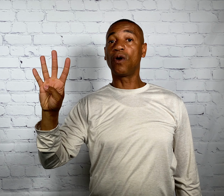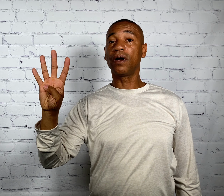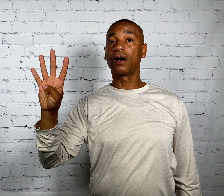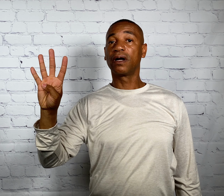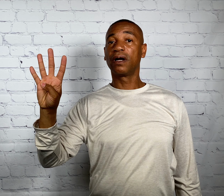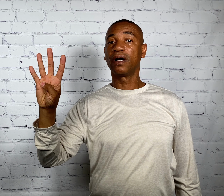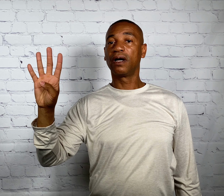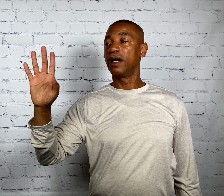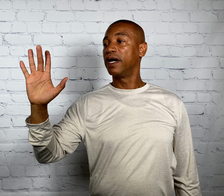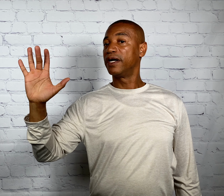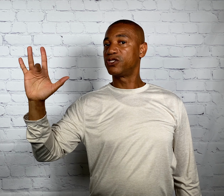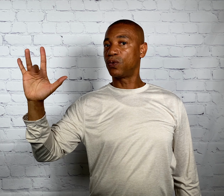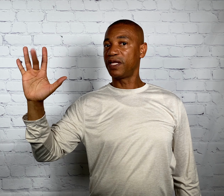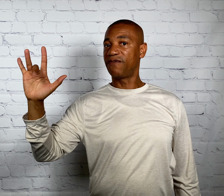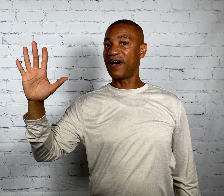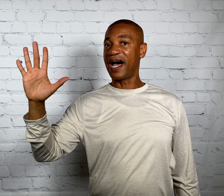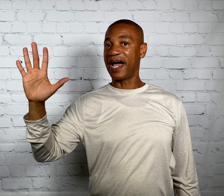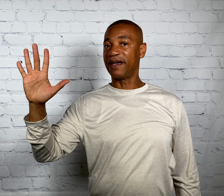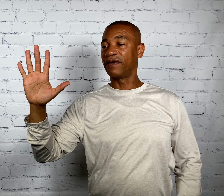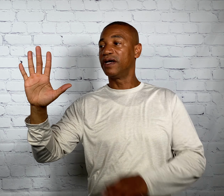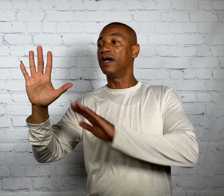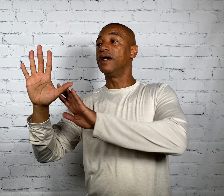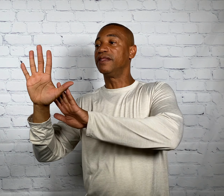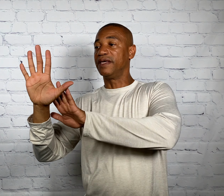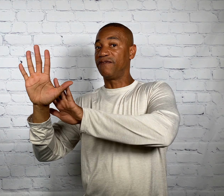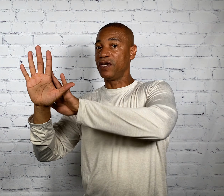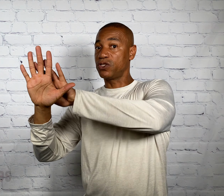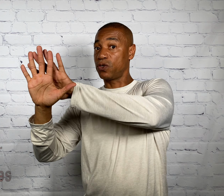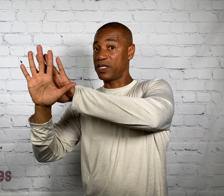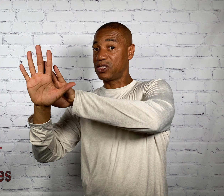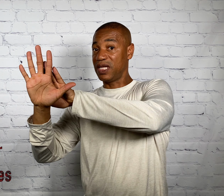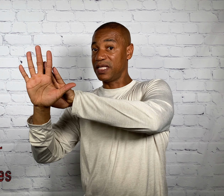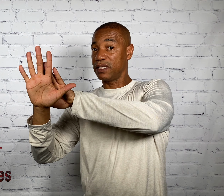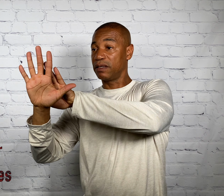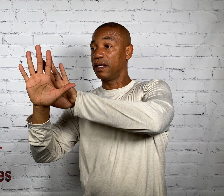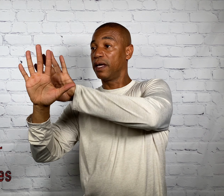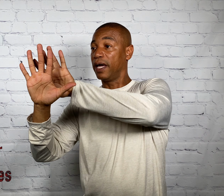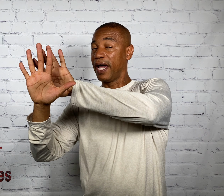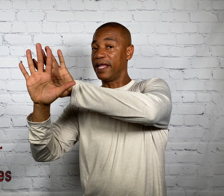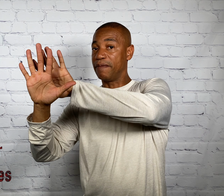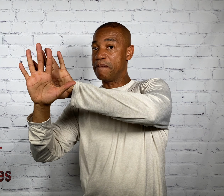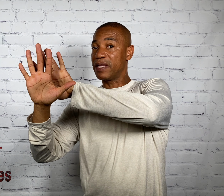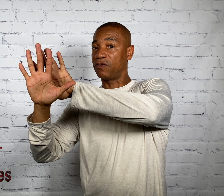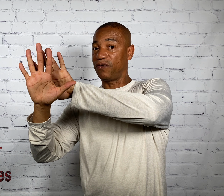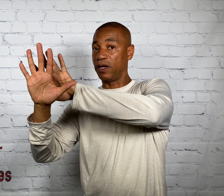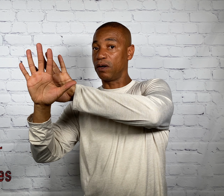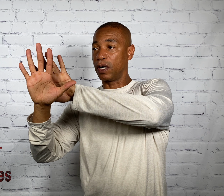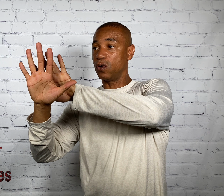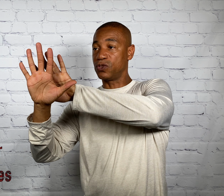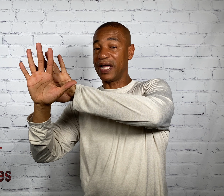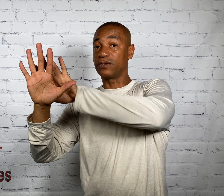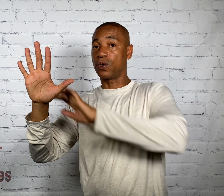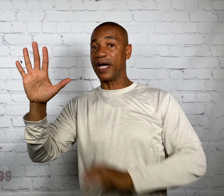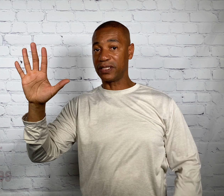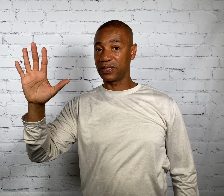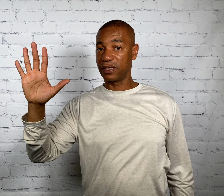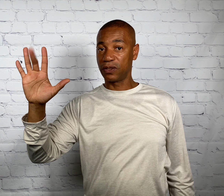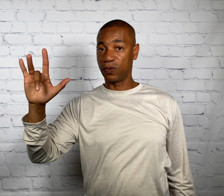24, 25. The fingers are extended and the middle finger goes down twice.